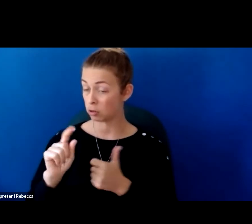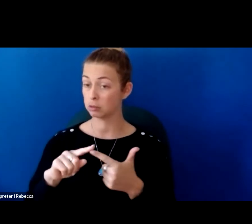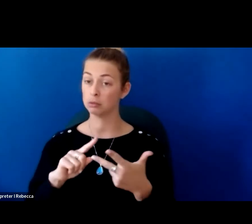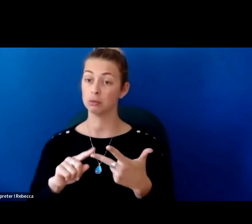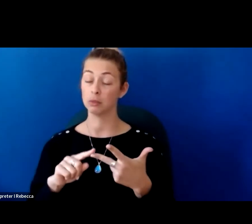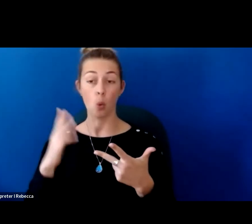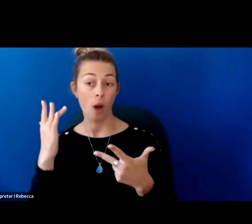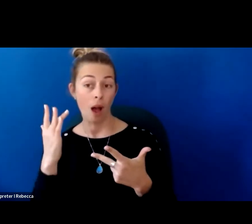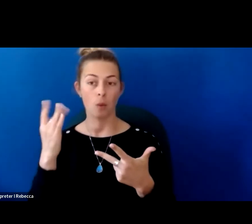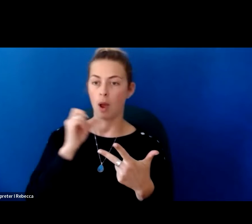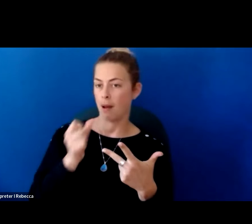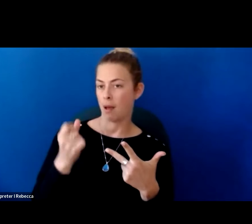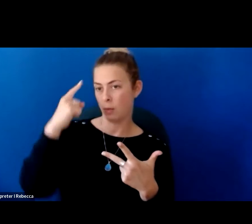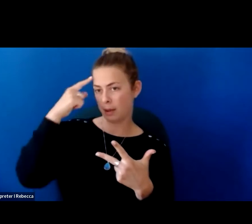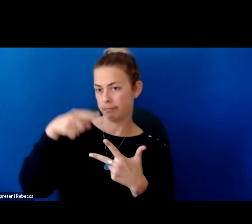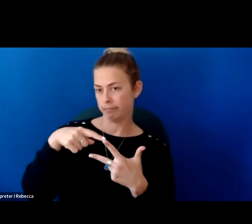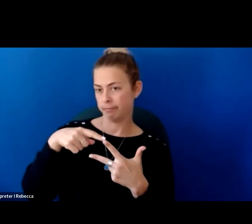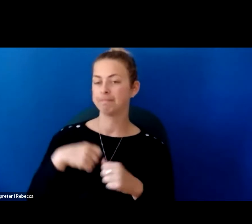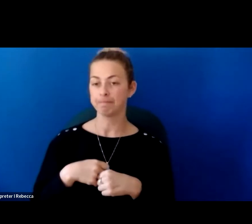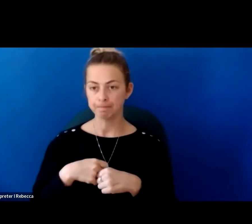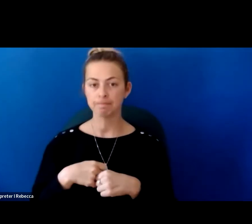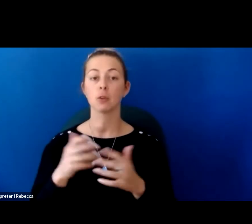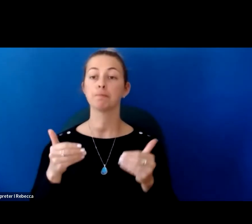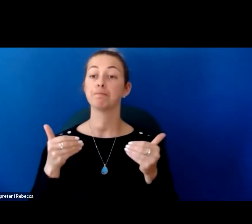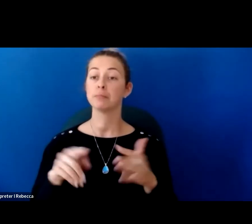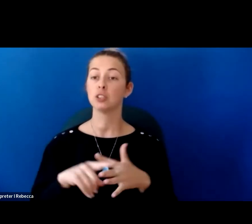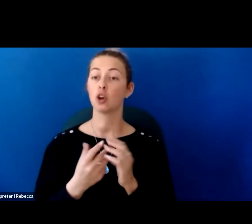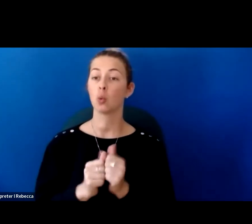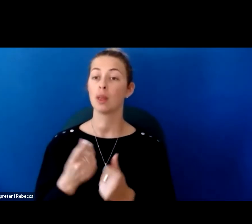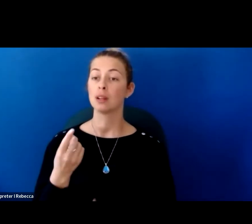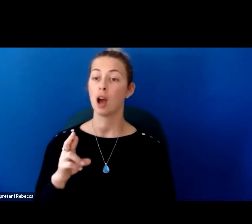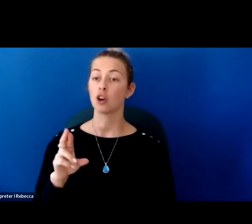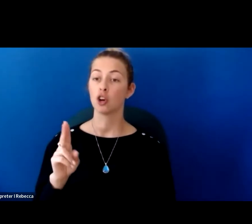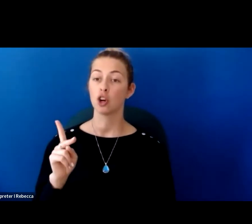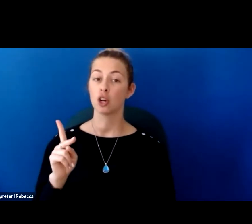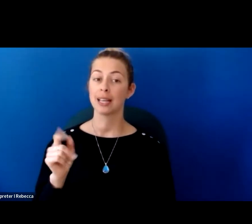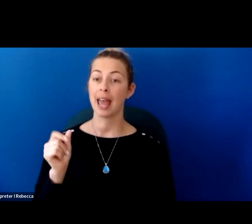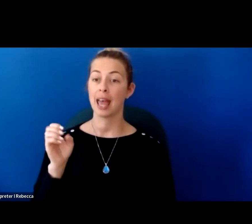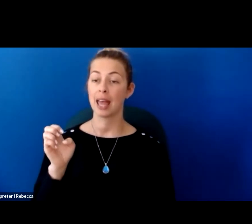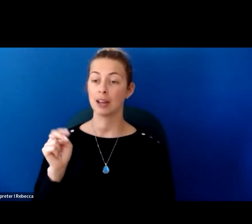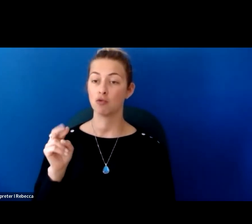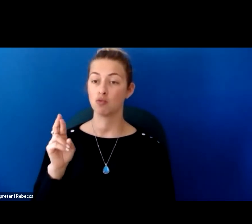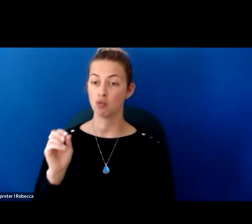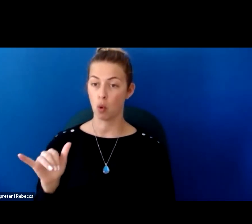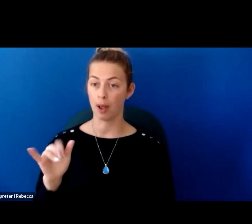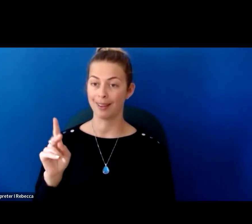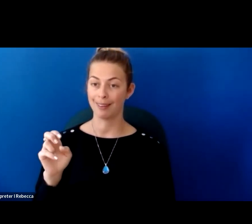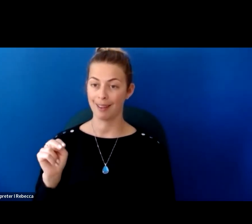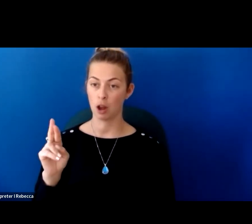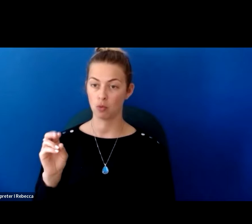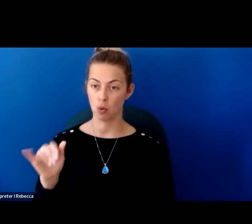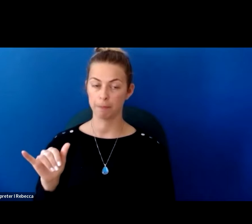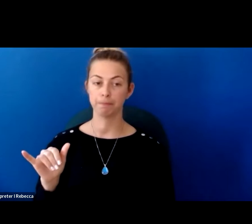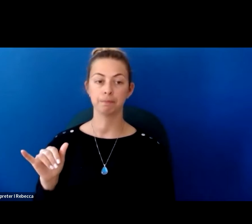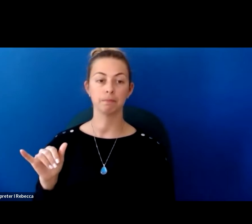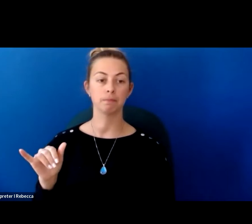or why not? So with that being said, we're going to start with Dr. Kenwright, who has a, oh, what